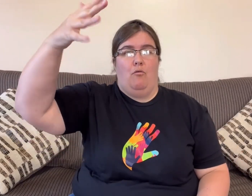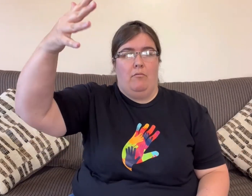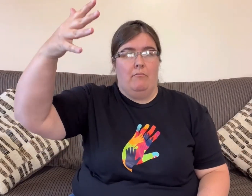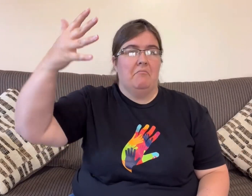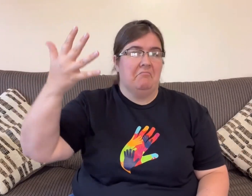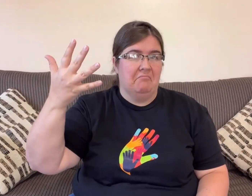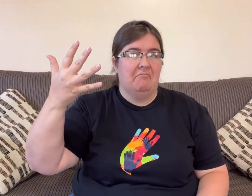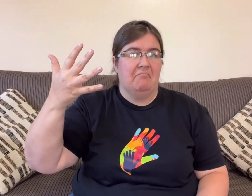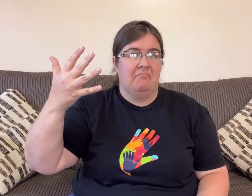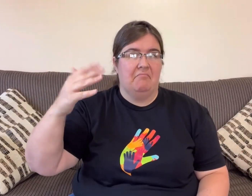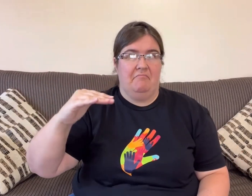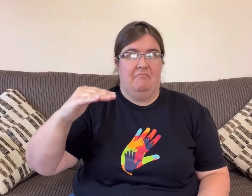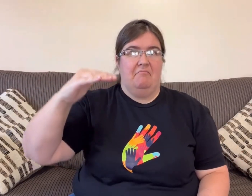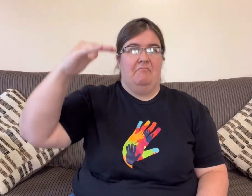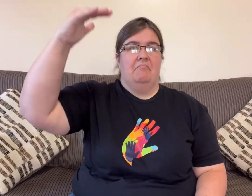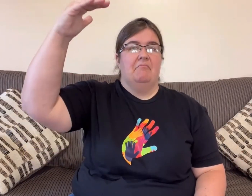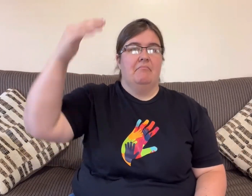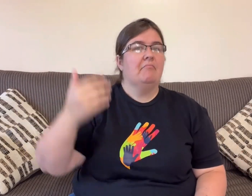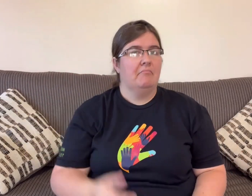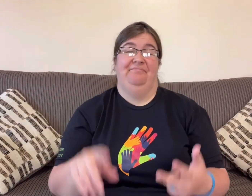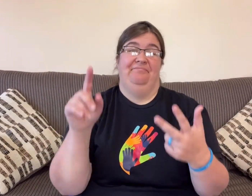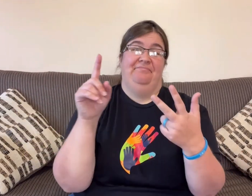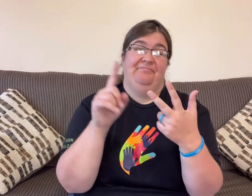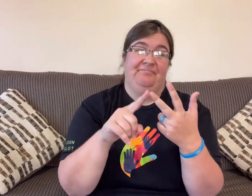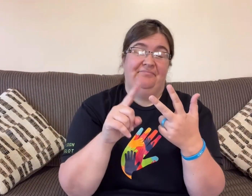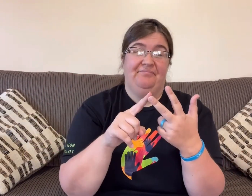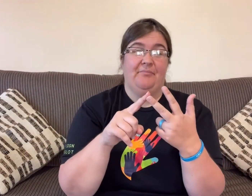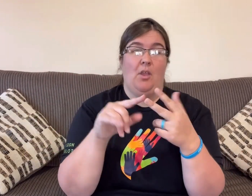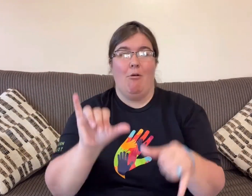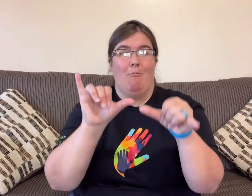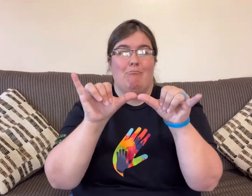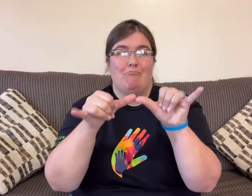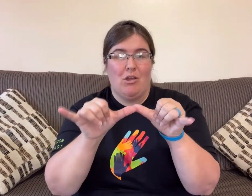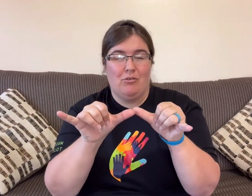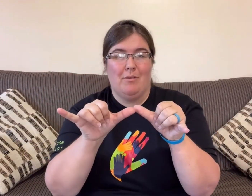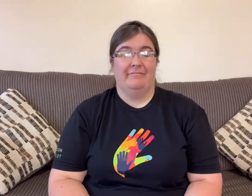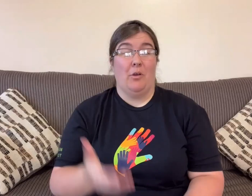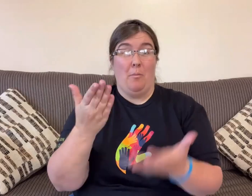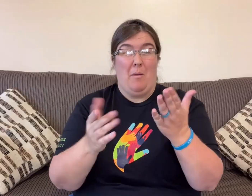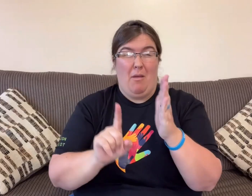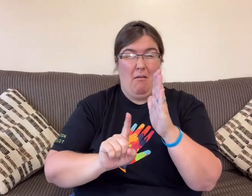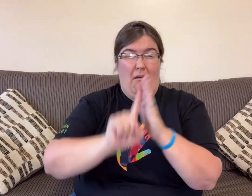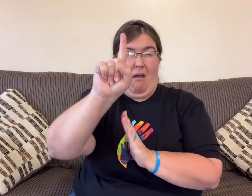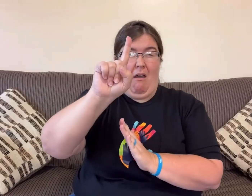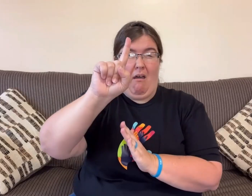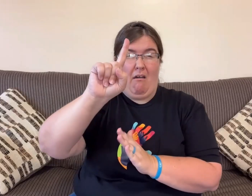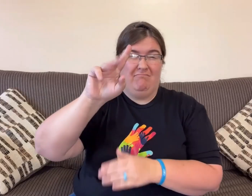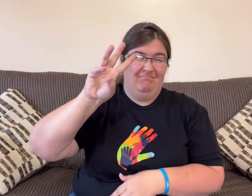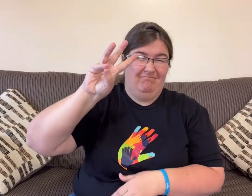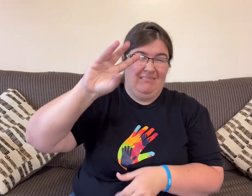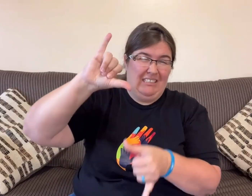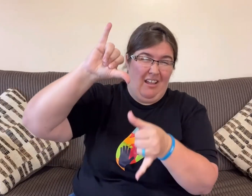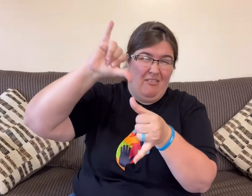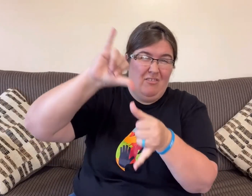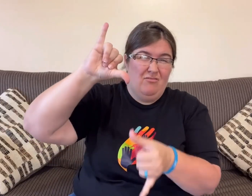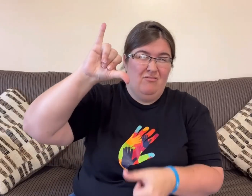floor, third floor like this. You show it by signing higher. Another type of number is measurement. So maybe you're tall, you're 6 foot